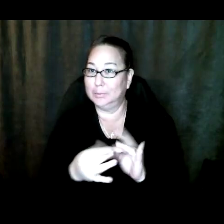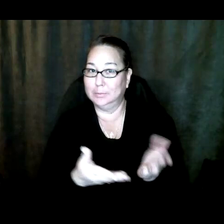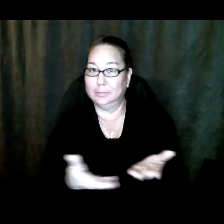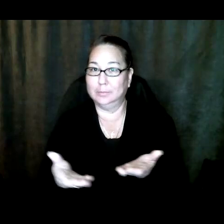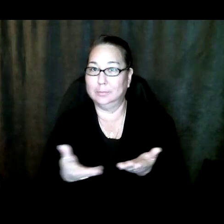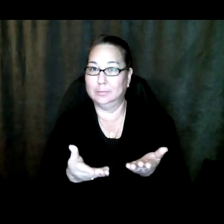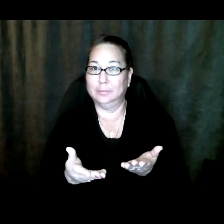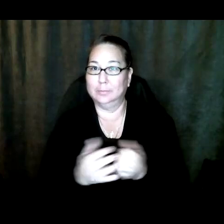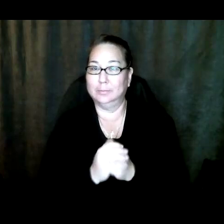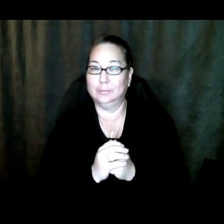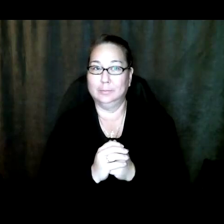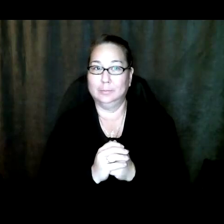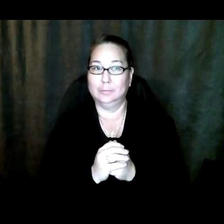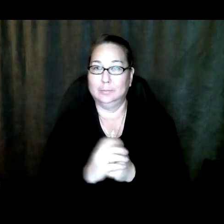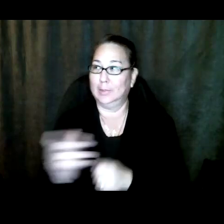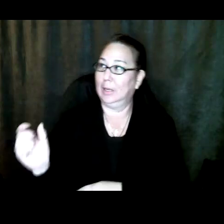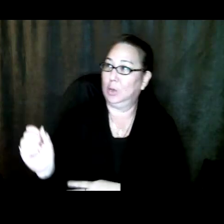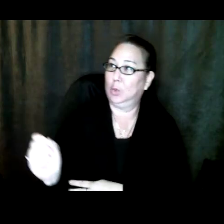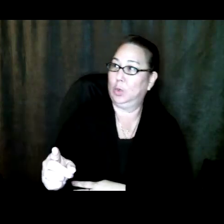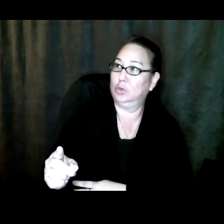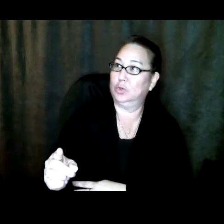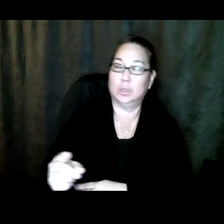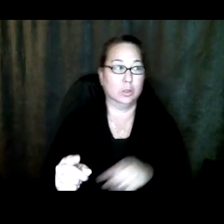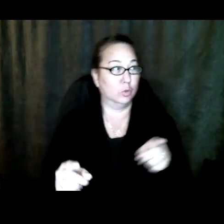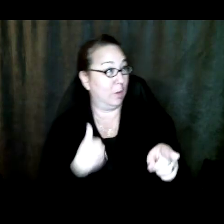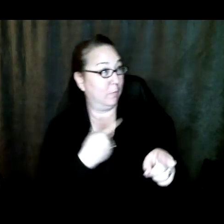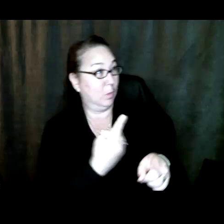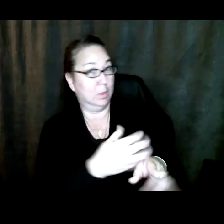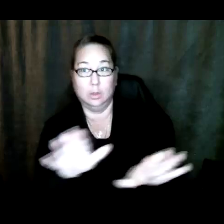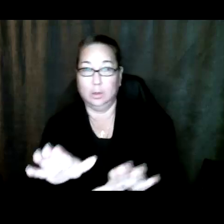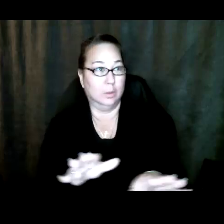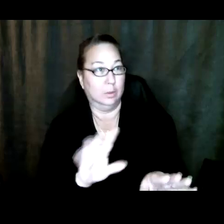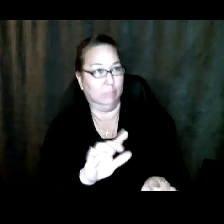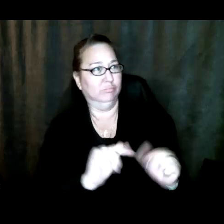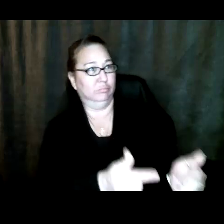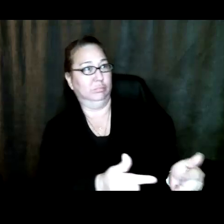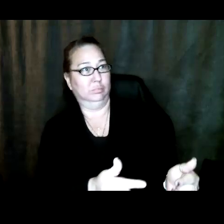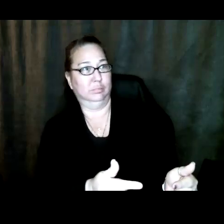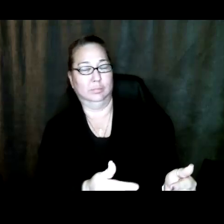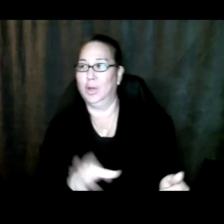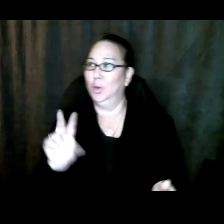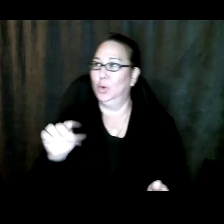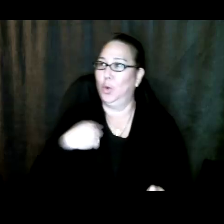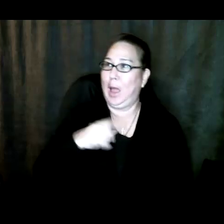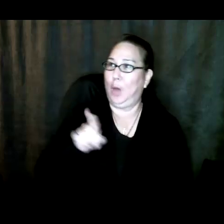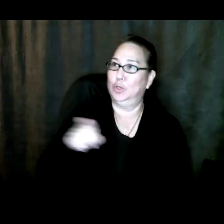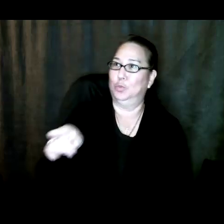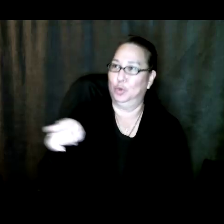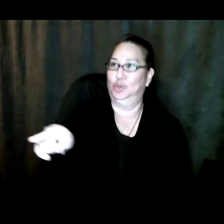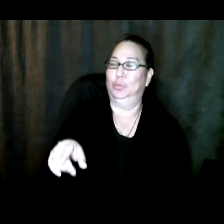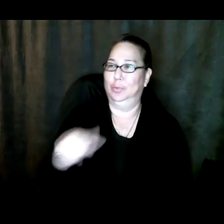I have a question. Yeah. Oh, you had one? No, No, you go. no, I was pointing. You were pointing to me that I had a